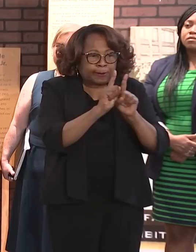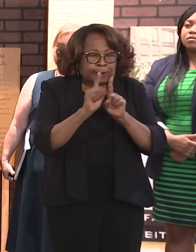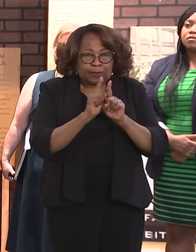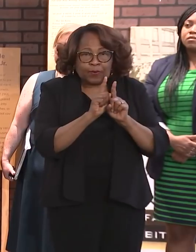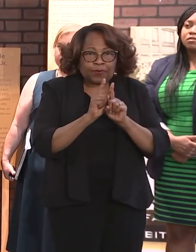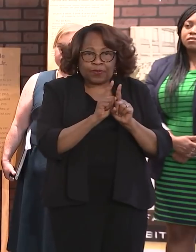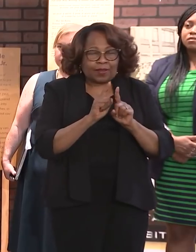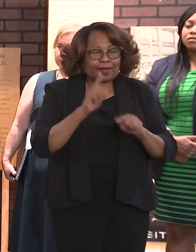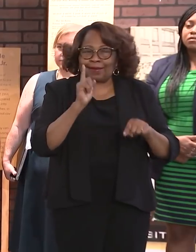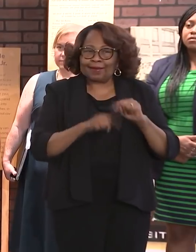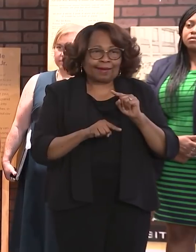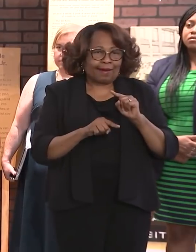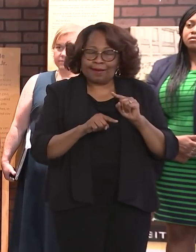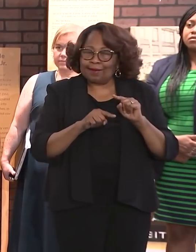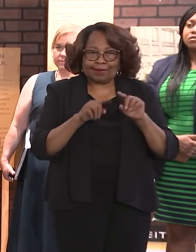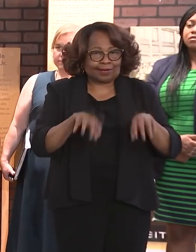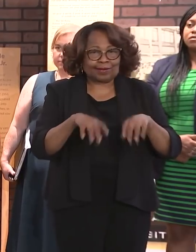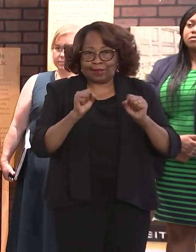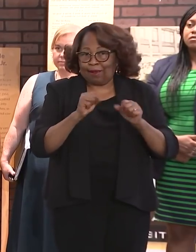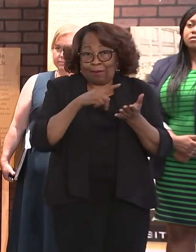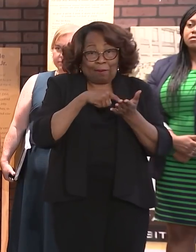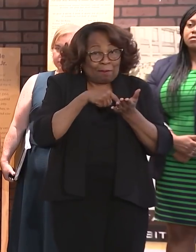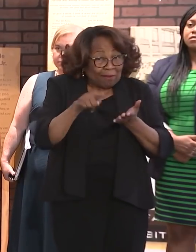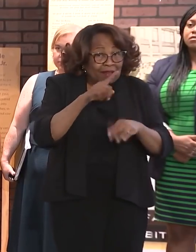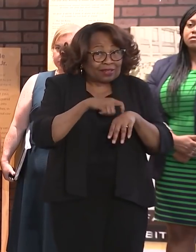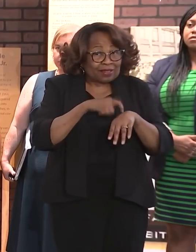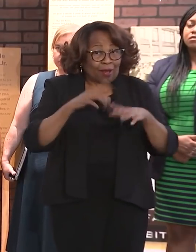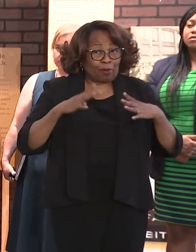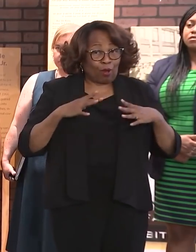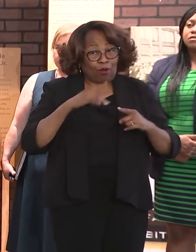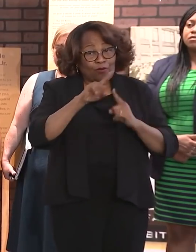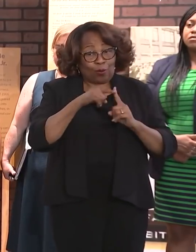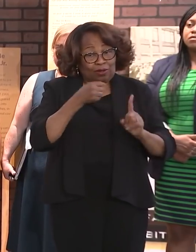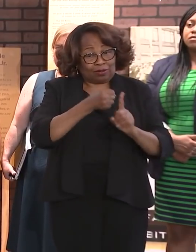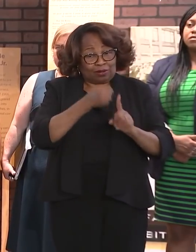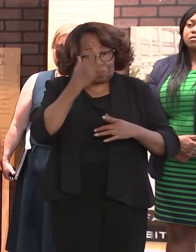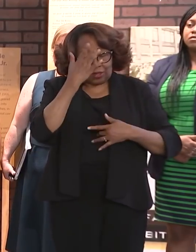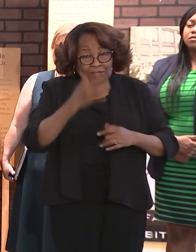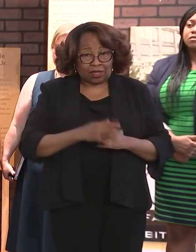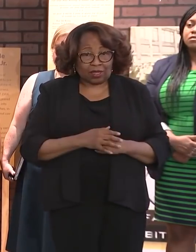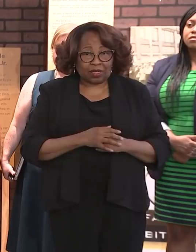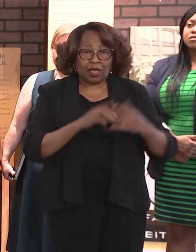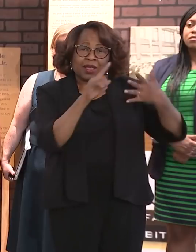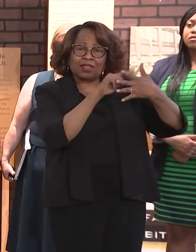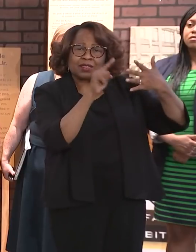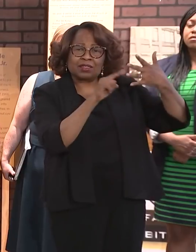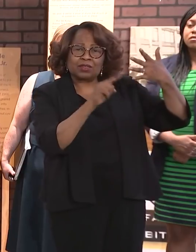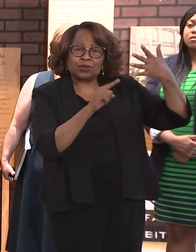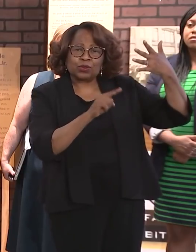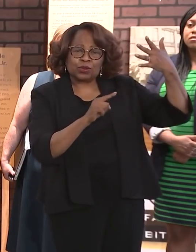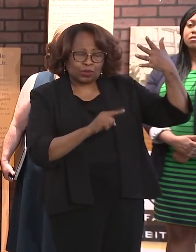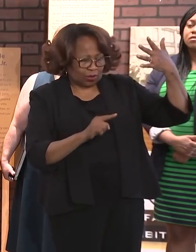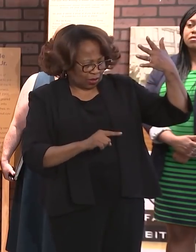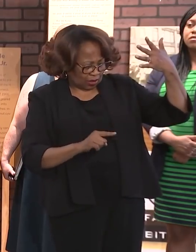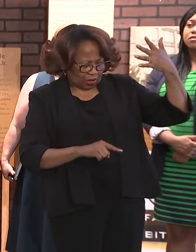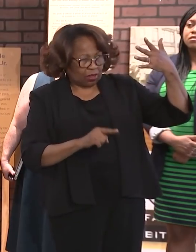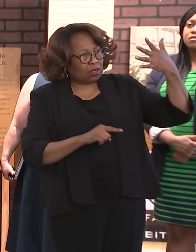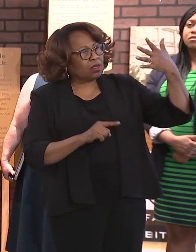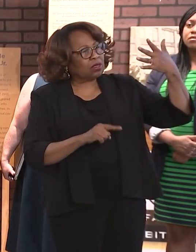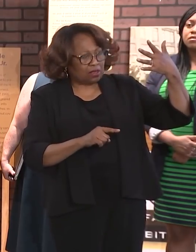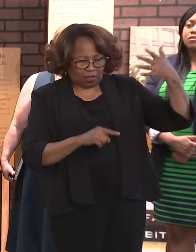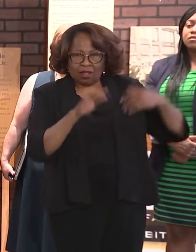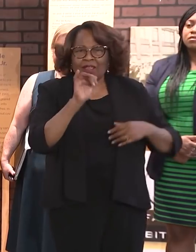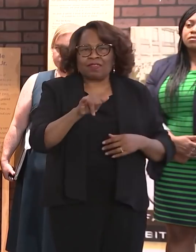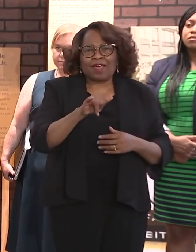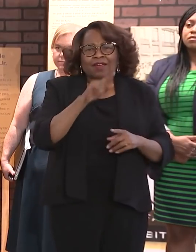and are less able to take paid time off when they are sick. And the list goes on and on. This information